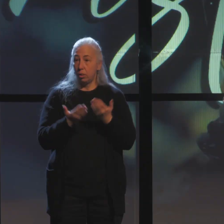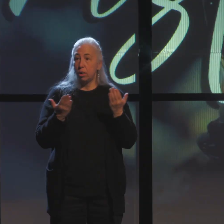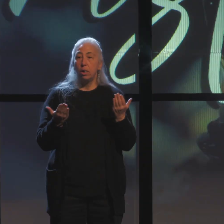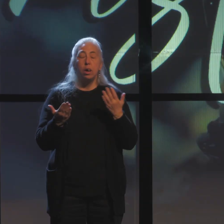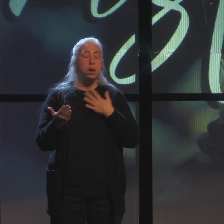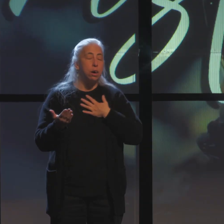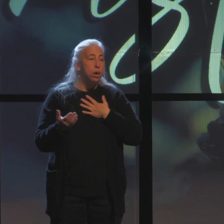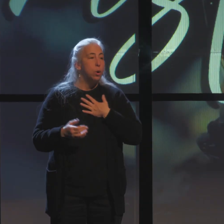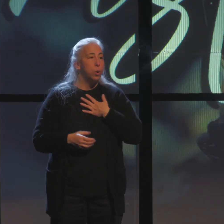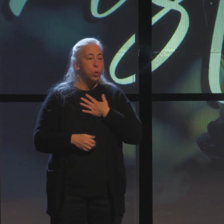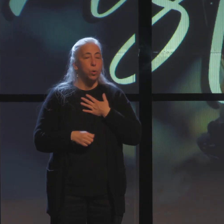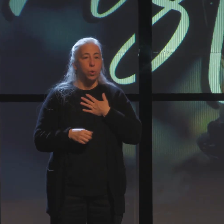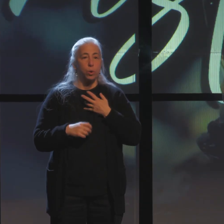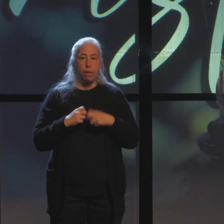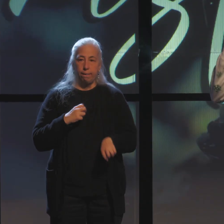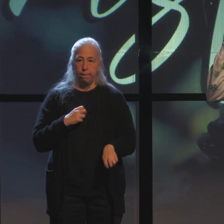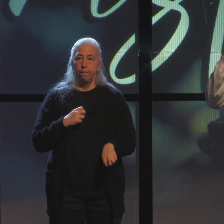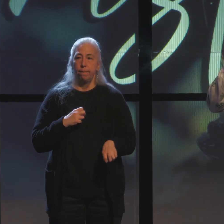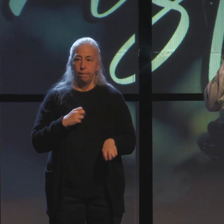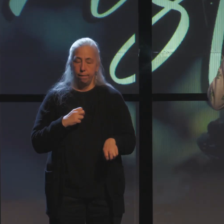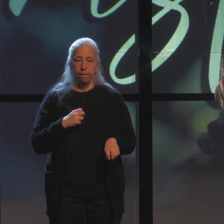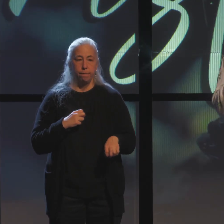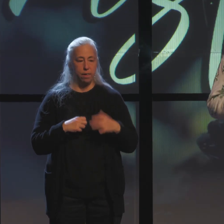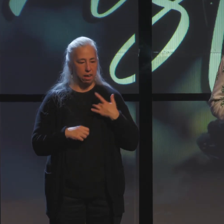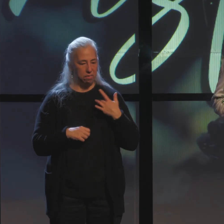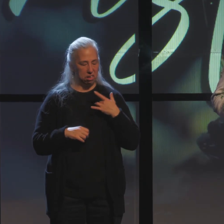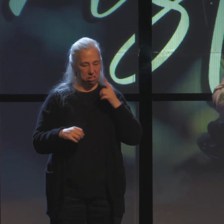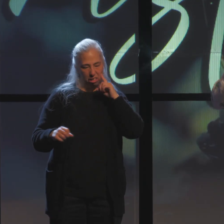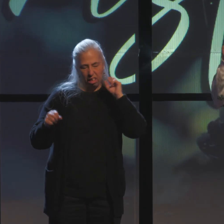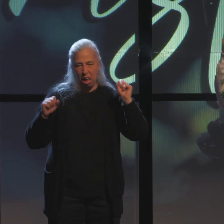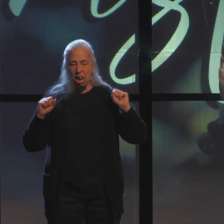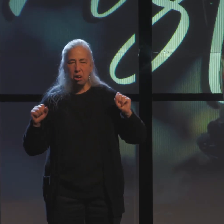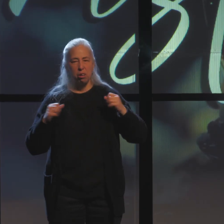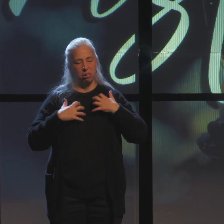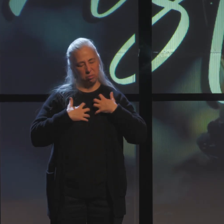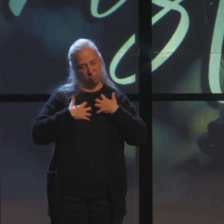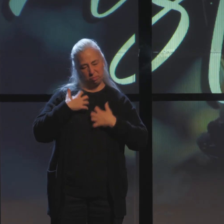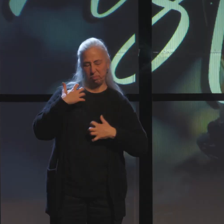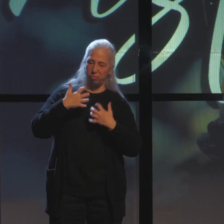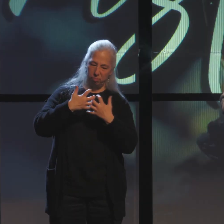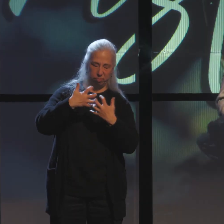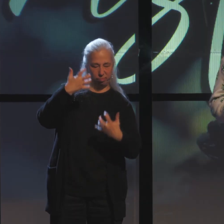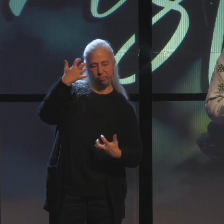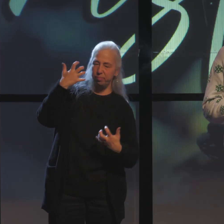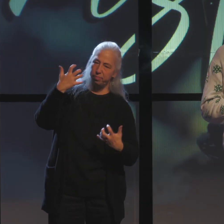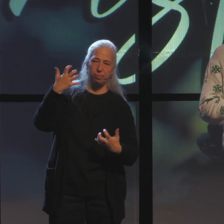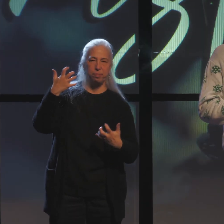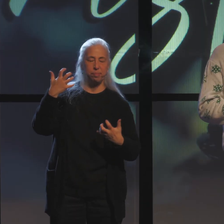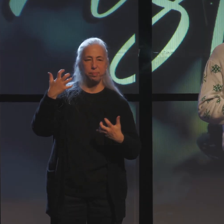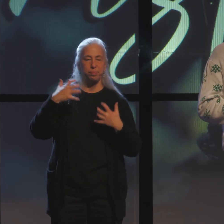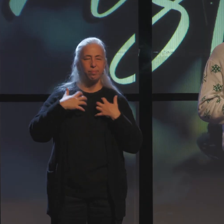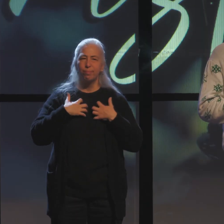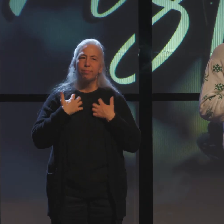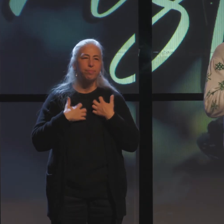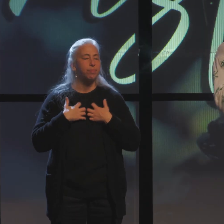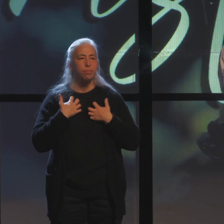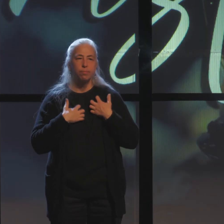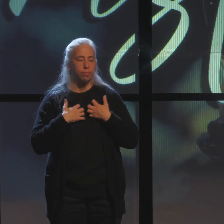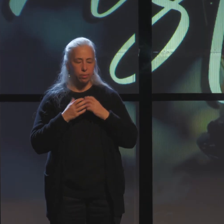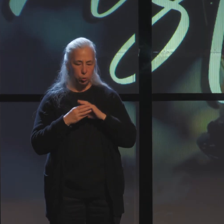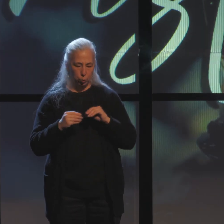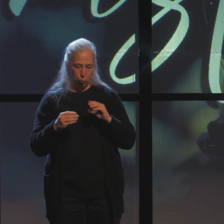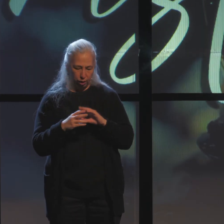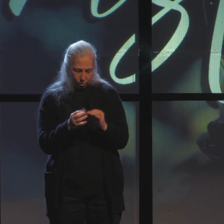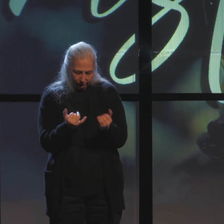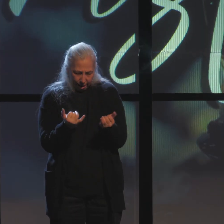one. It feels like kind of loud and fractured, and there's a restlessness to it. And so our